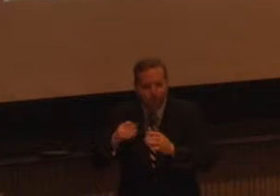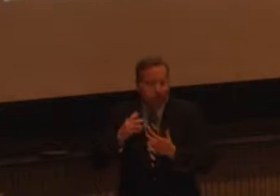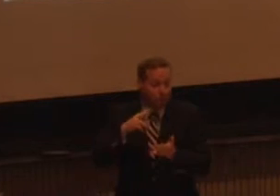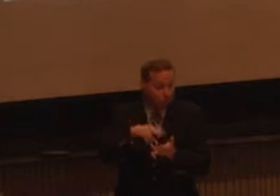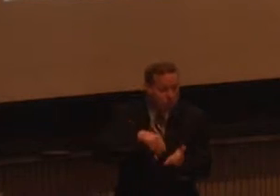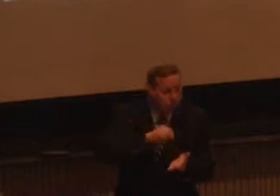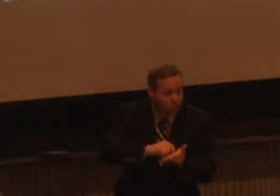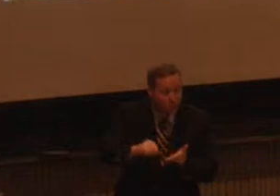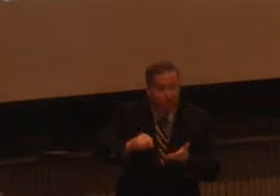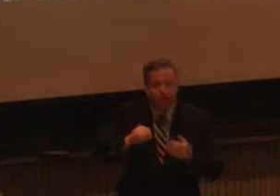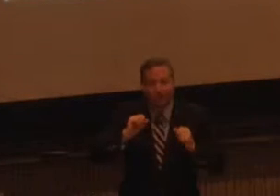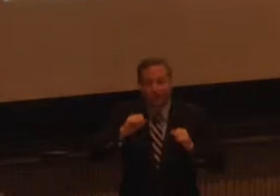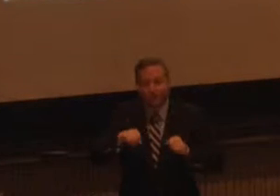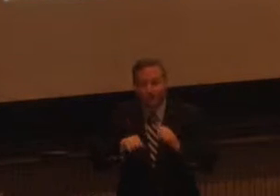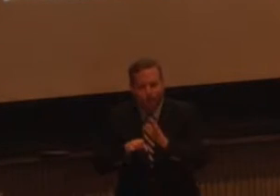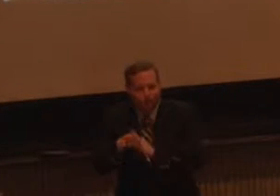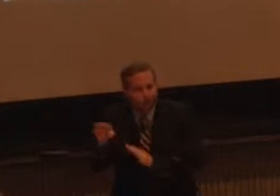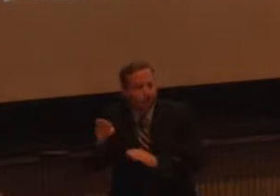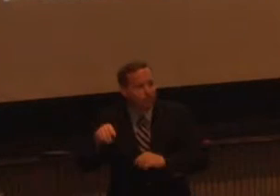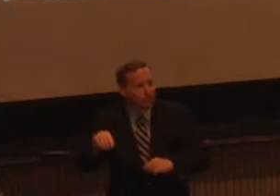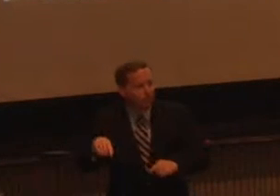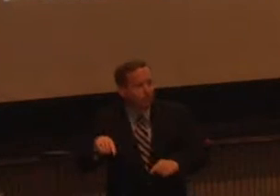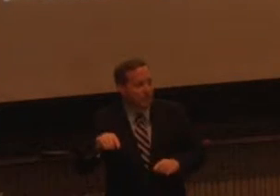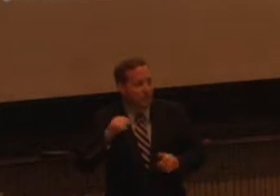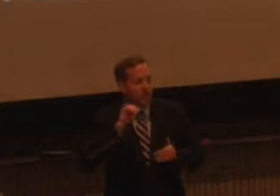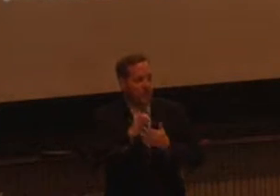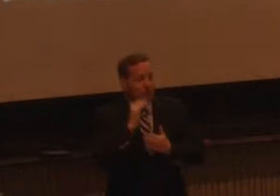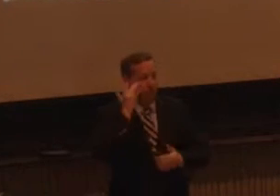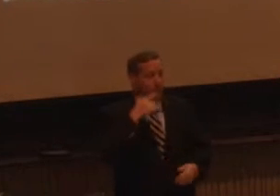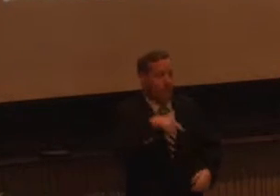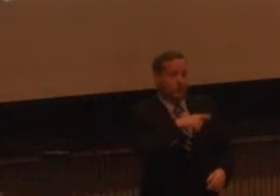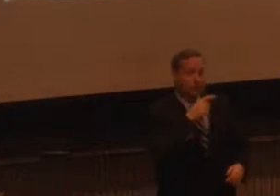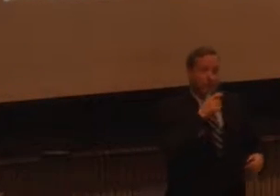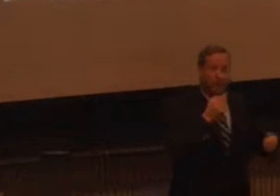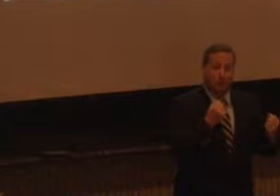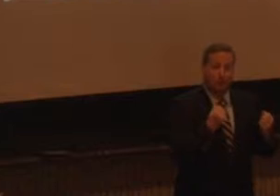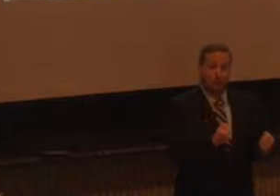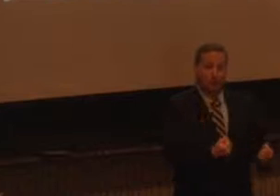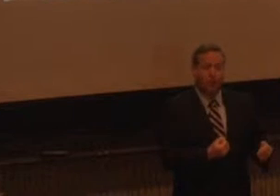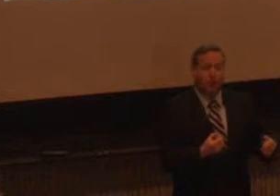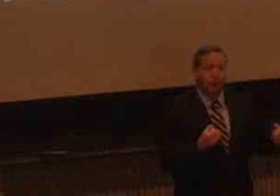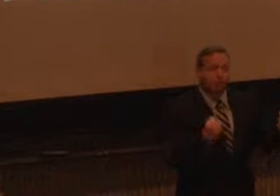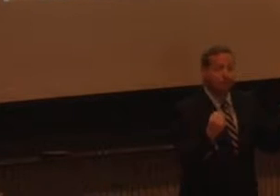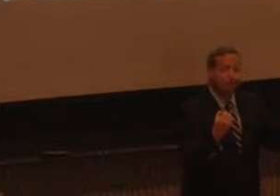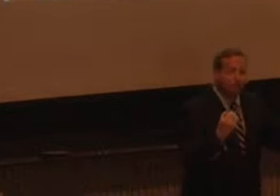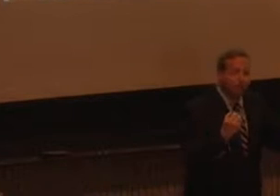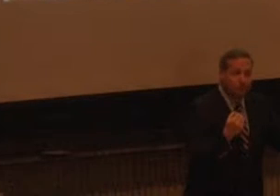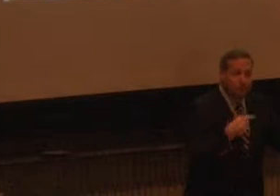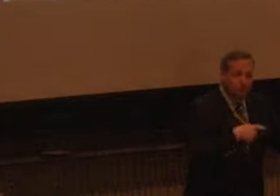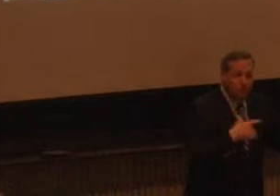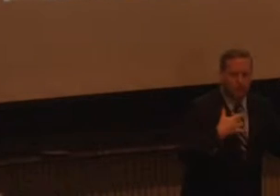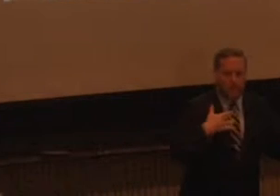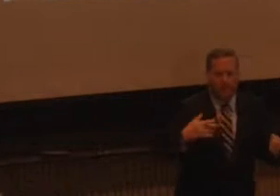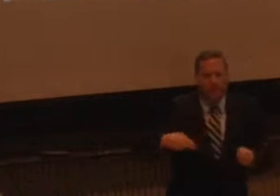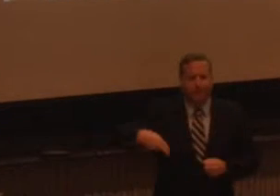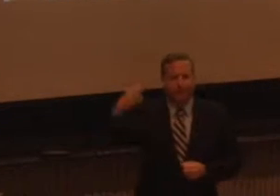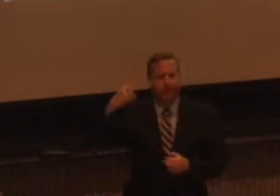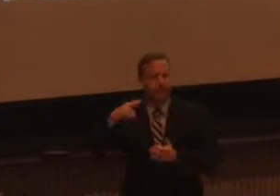exponentially easier to learn a second language. So written or text-based English. So over and